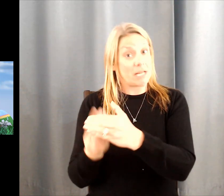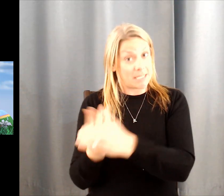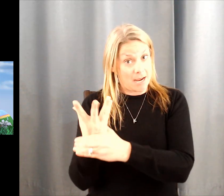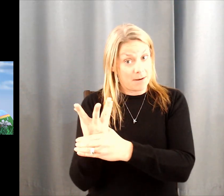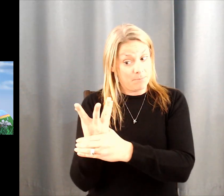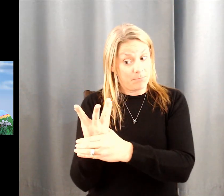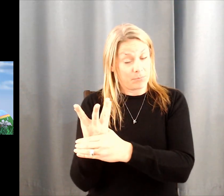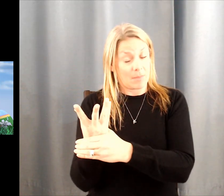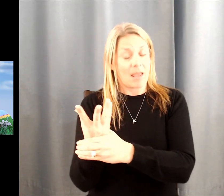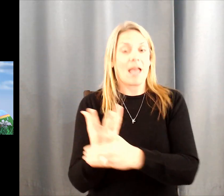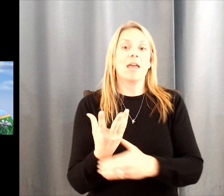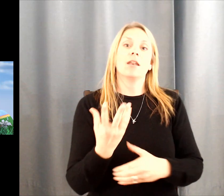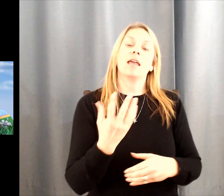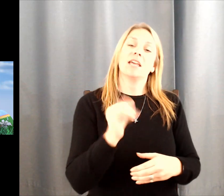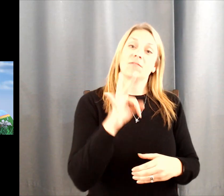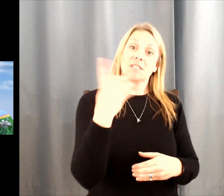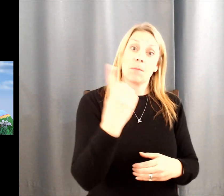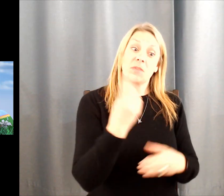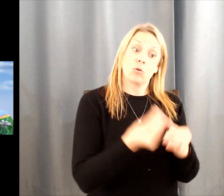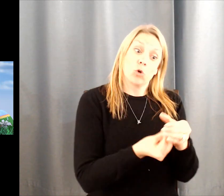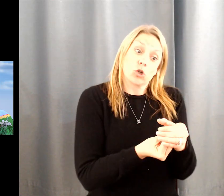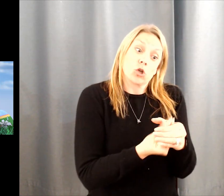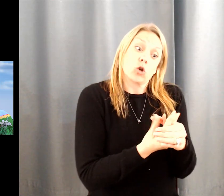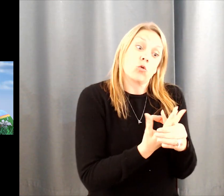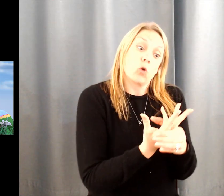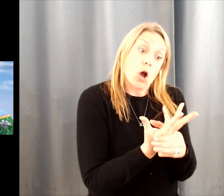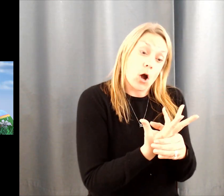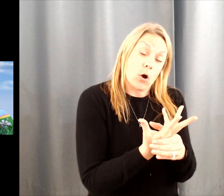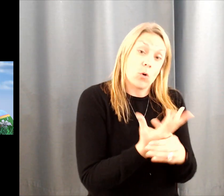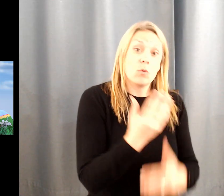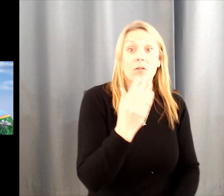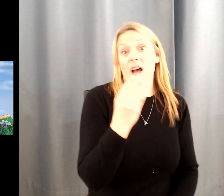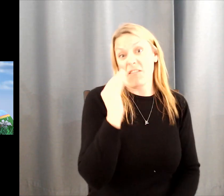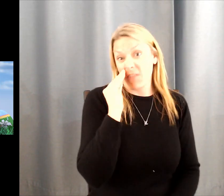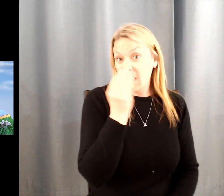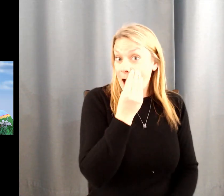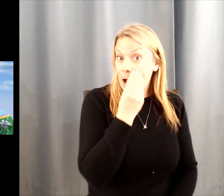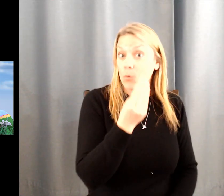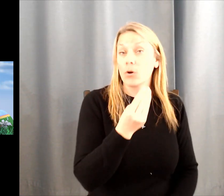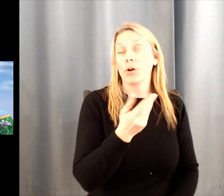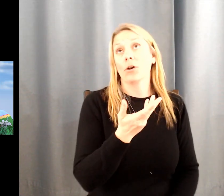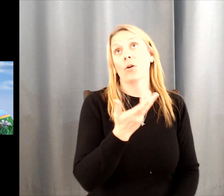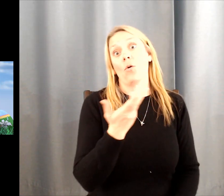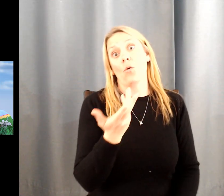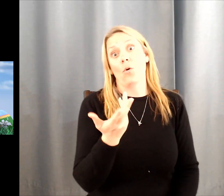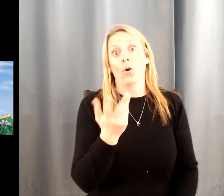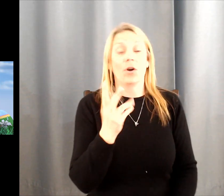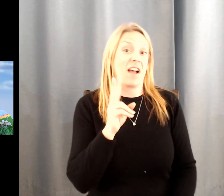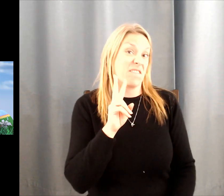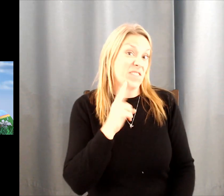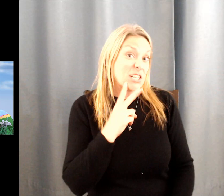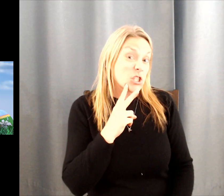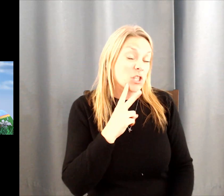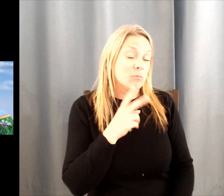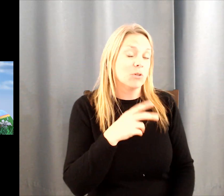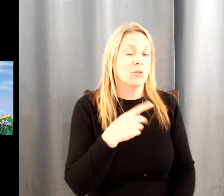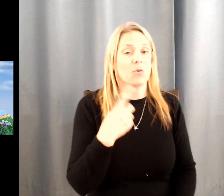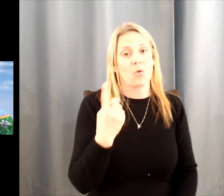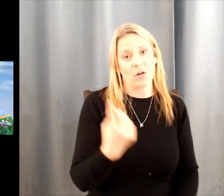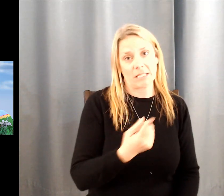springtime. And if something were to grow, a flower or a vegetable or